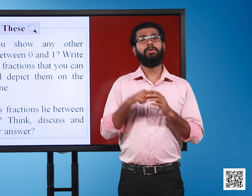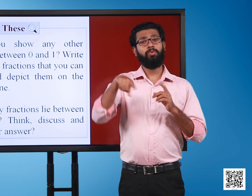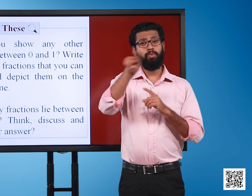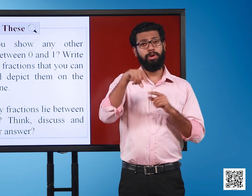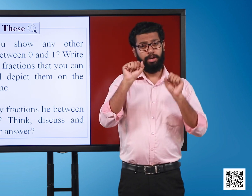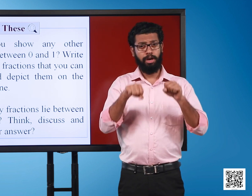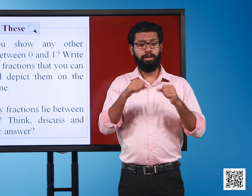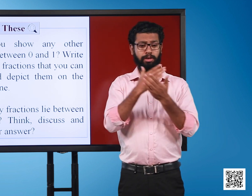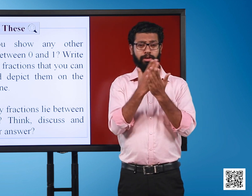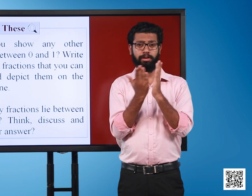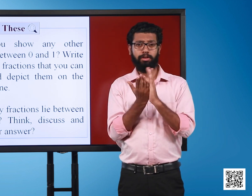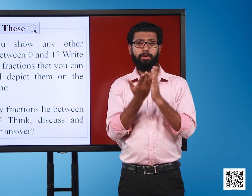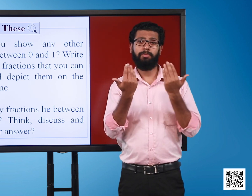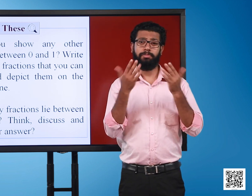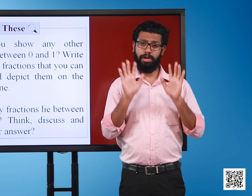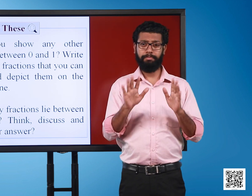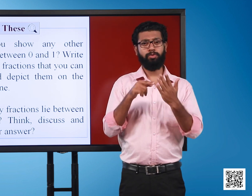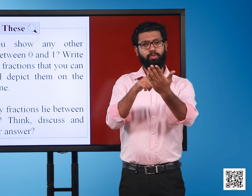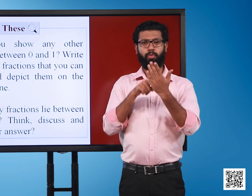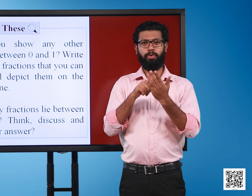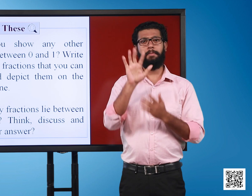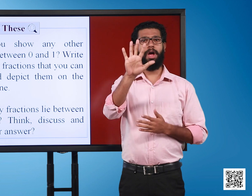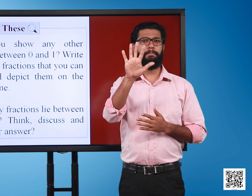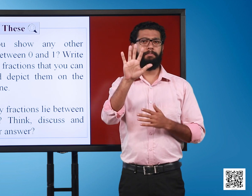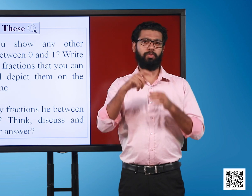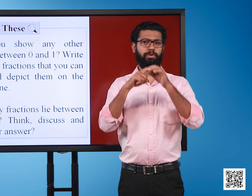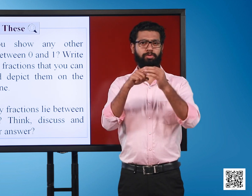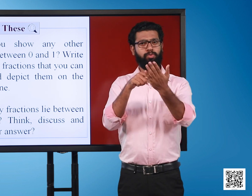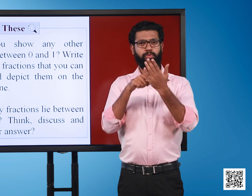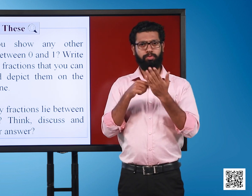Write 5 more fractions that you can show and depict them on the number line.